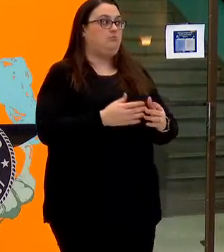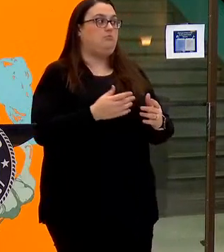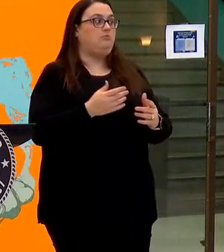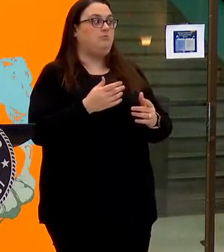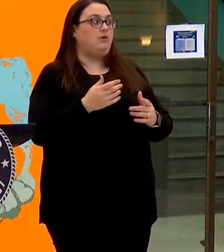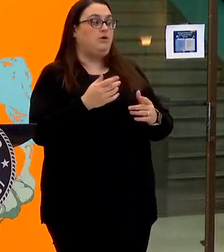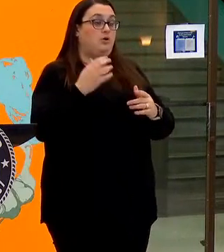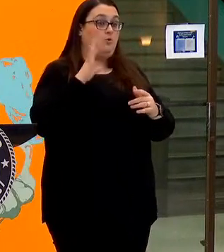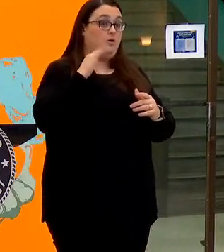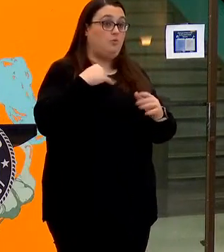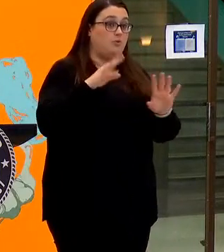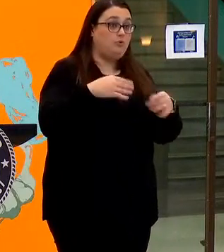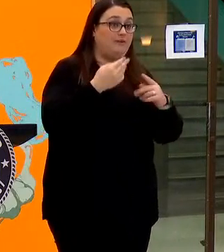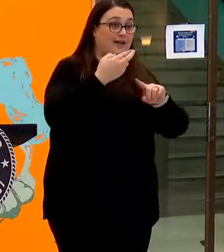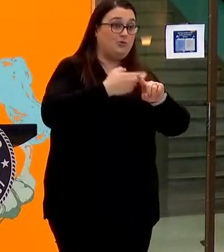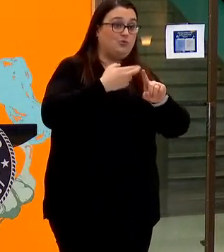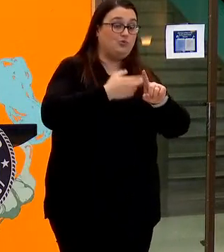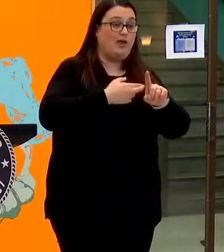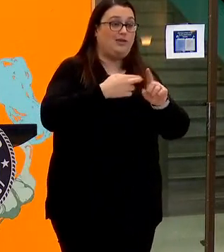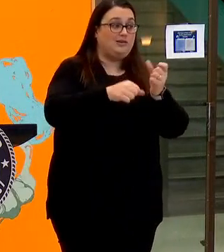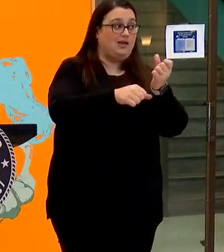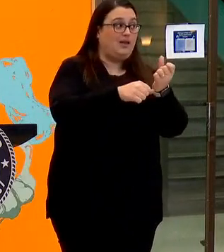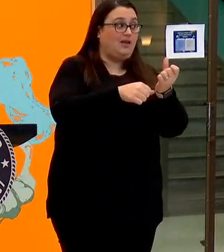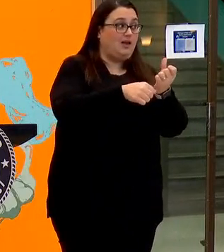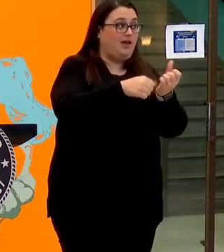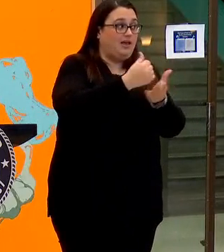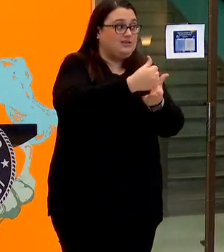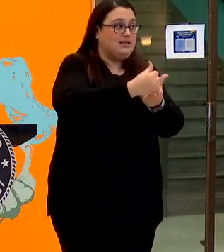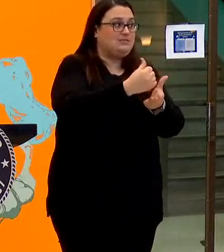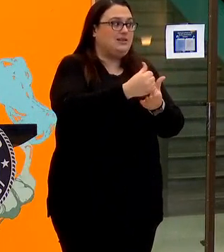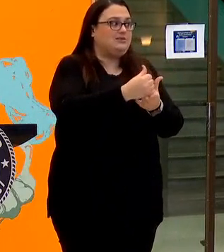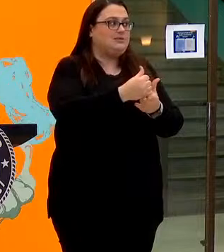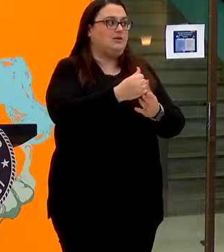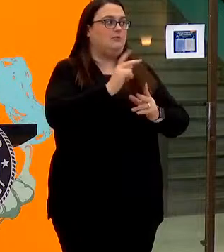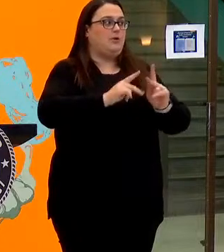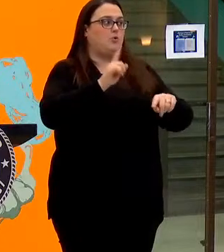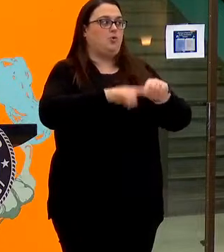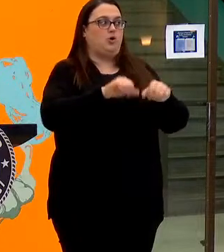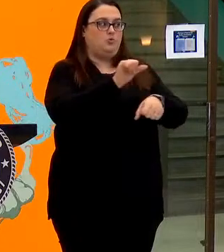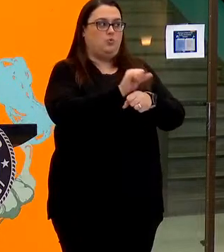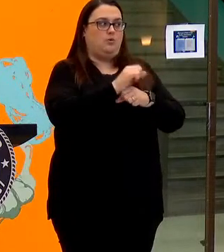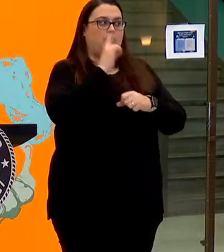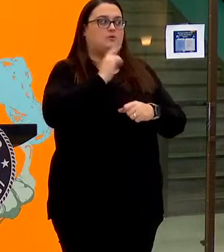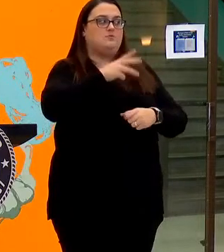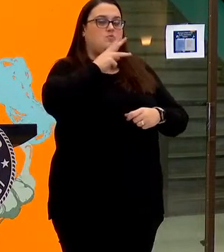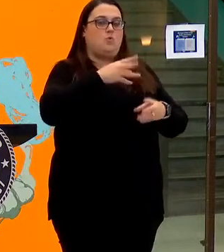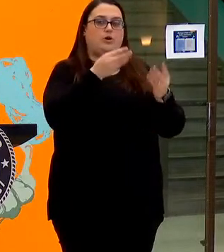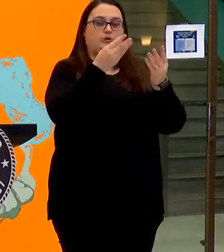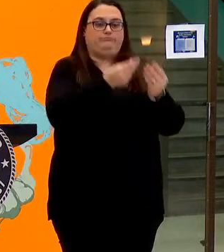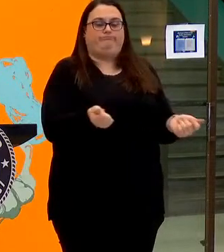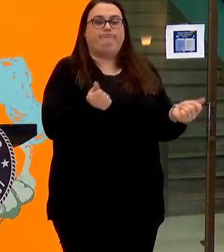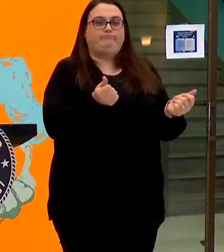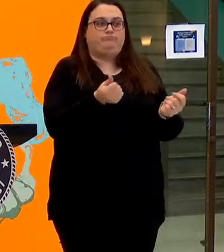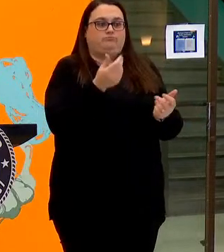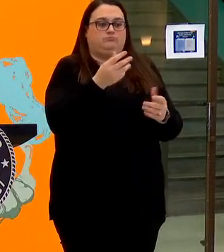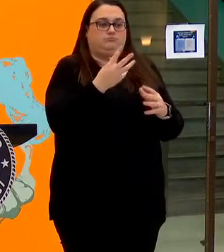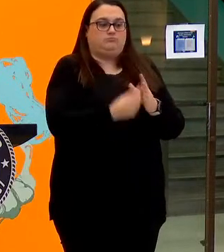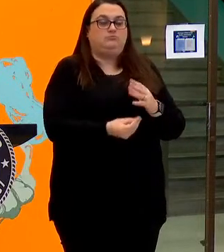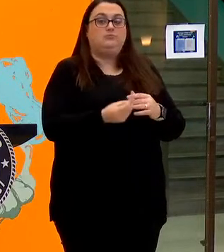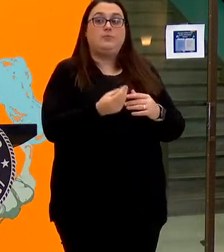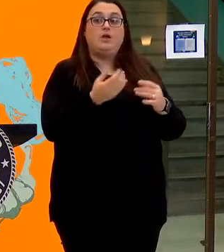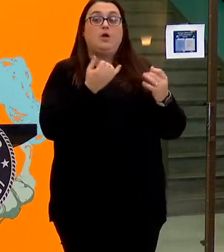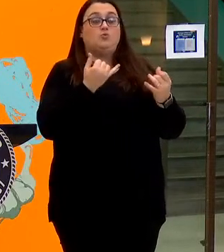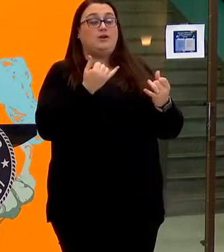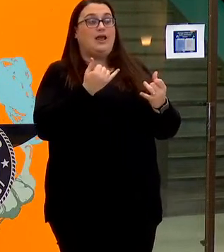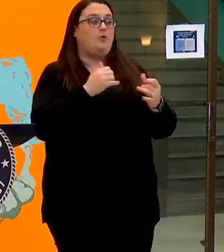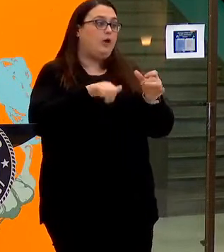relief aid for those who were not able to work because of the lack of water access? We are pursuing pathways at